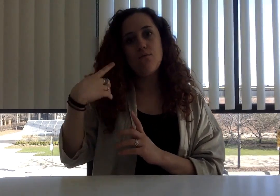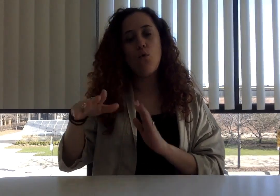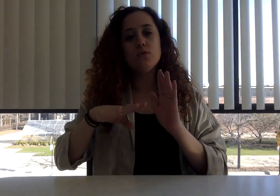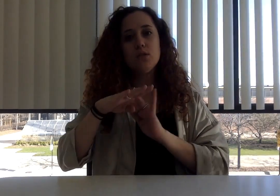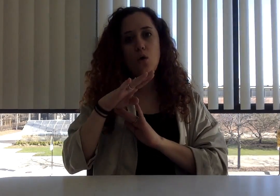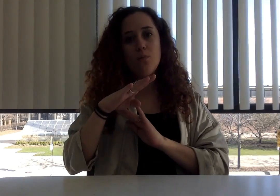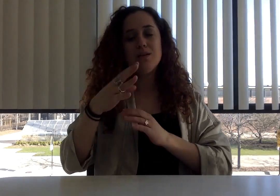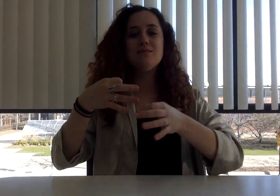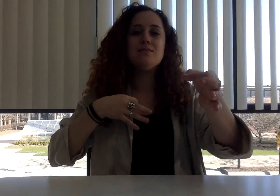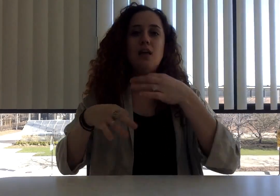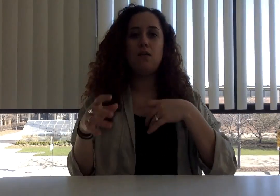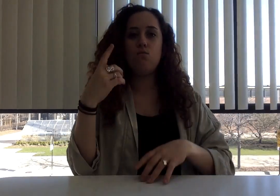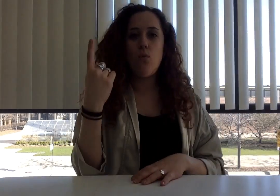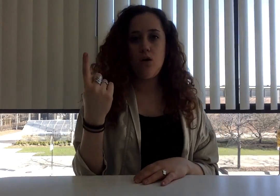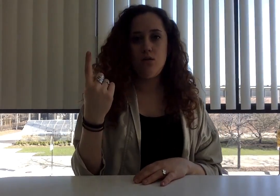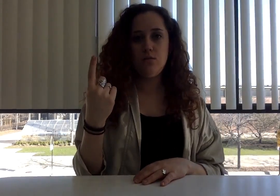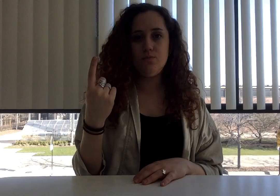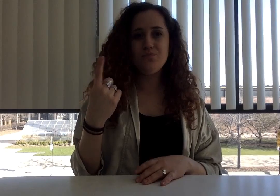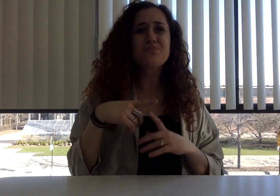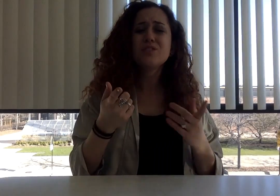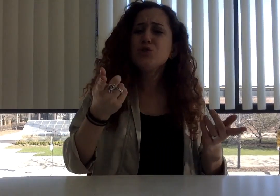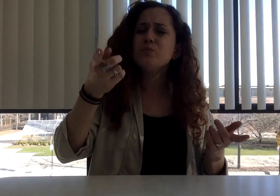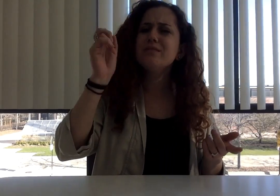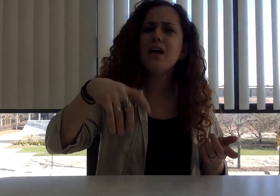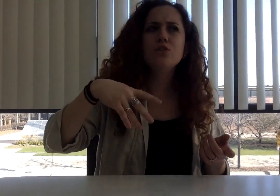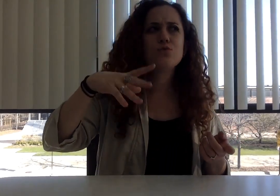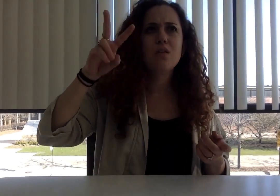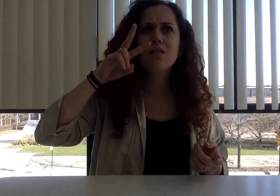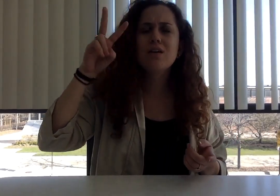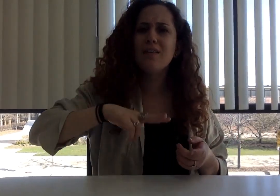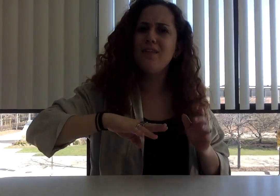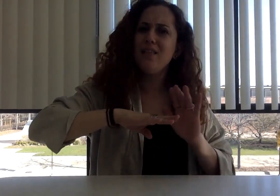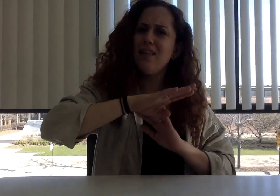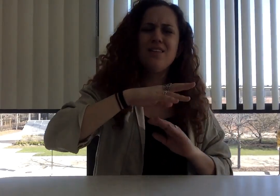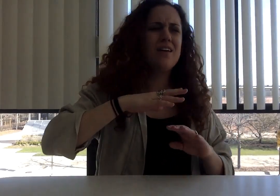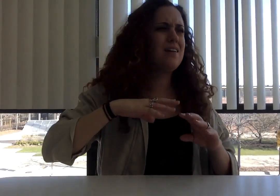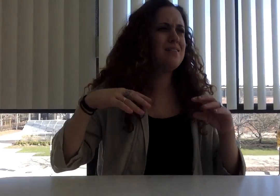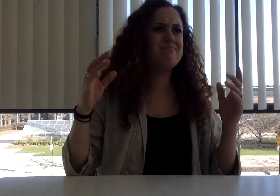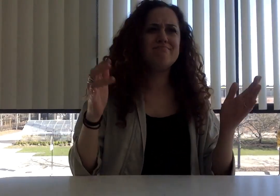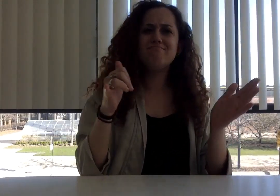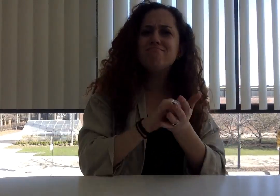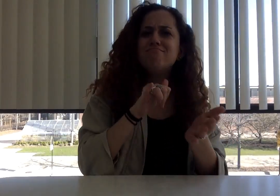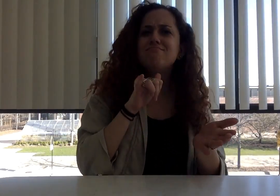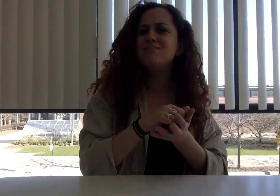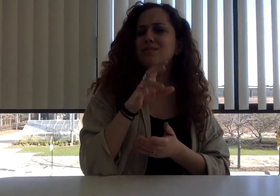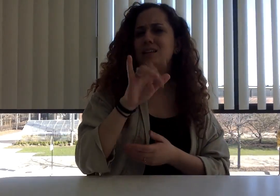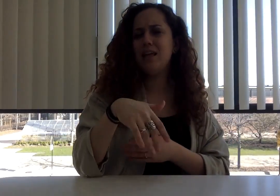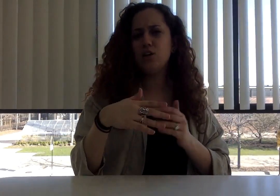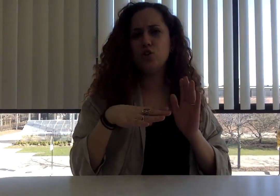1. But you needed to look at that line. There's no way that that slope can be up 1 over 5, up 1 over